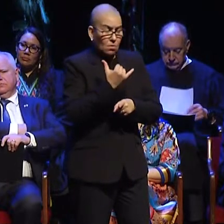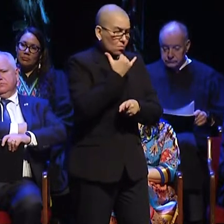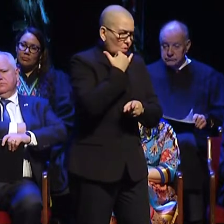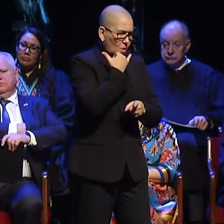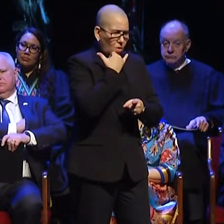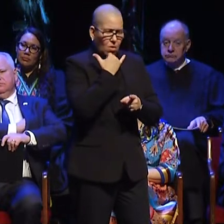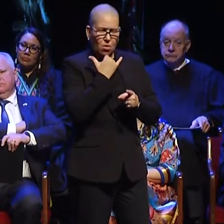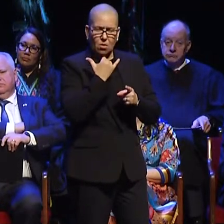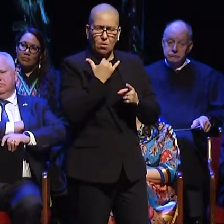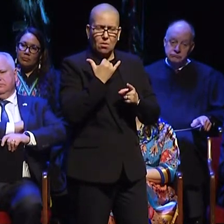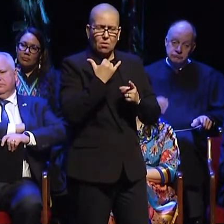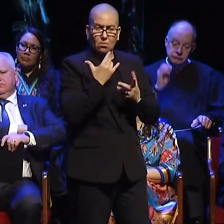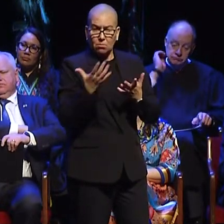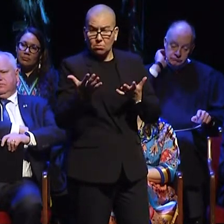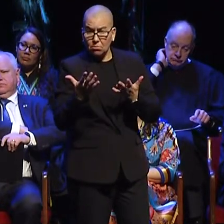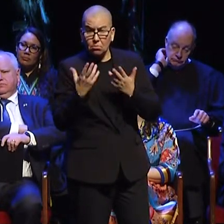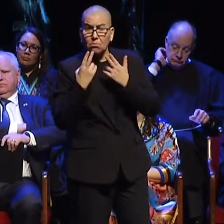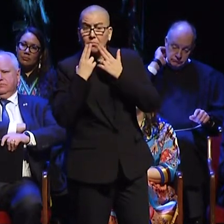innocent from the guilty.